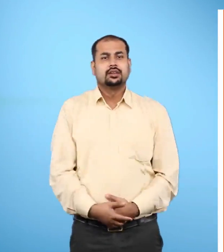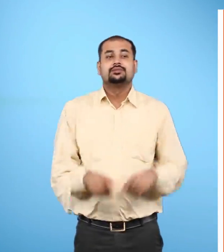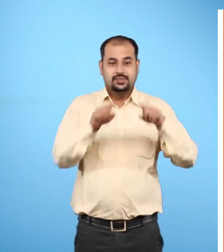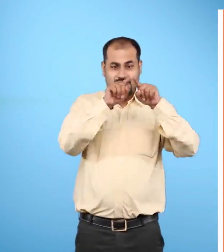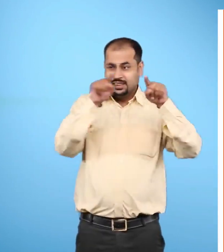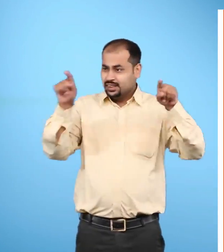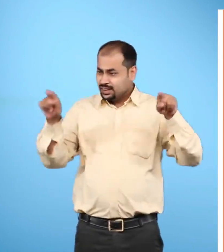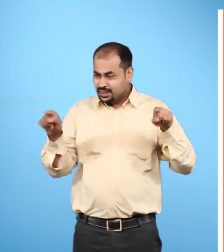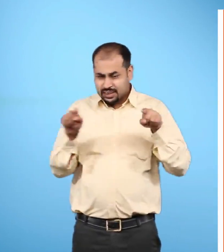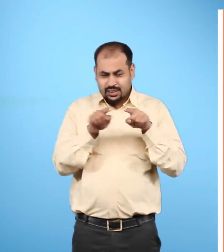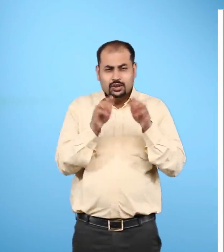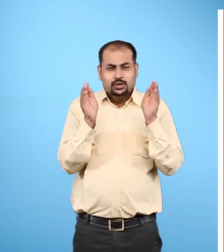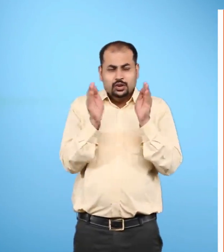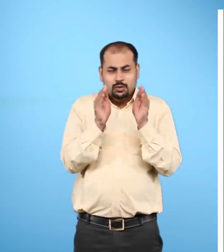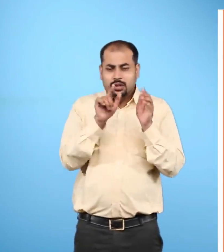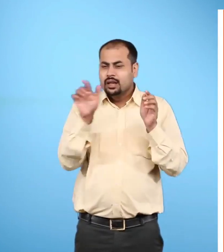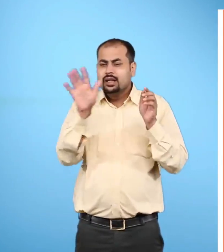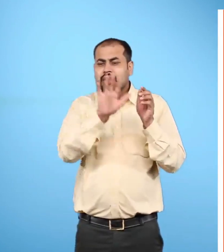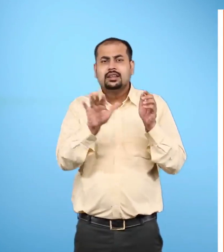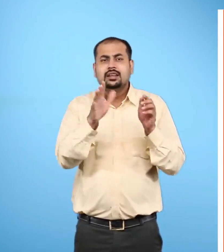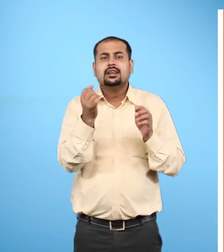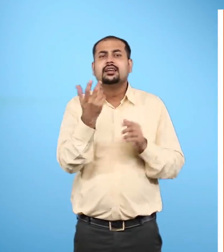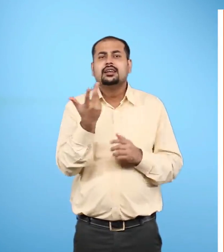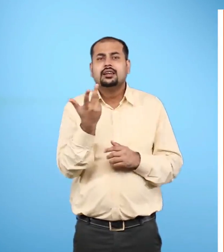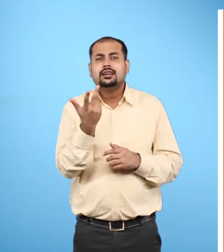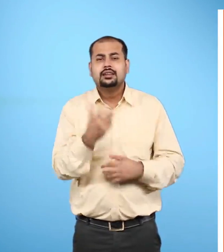What is the area of each of the smaller rectangles?